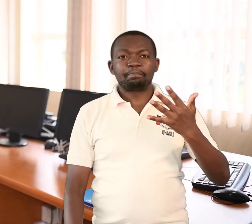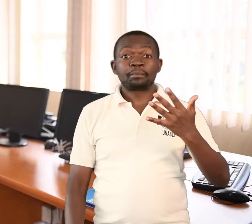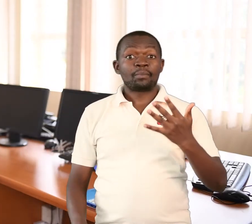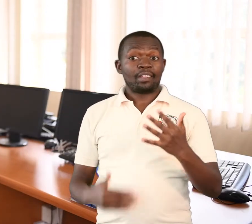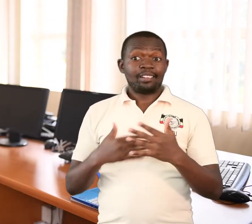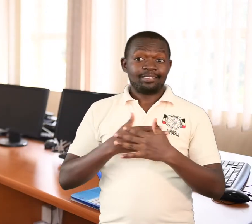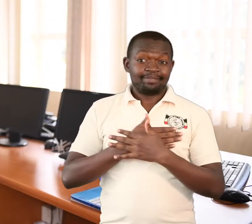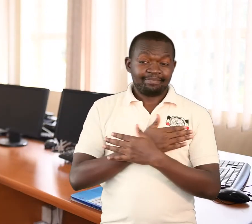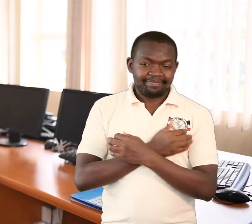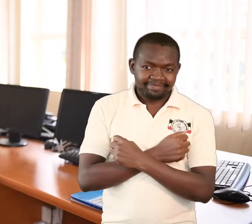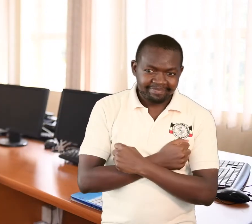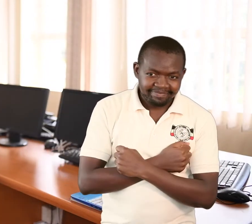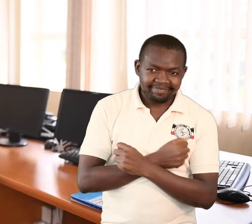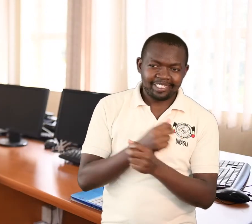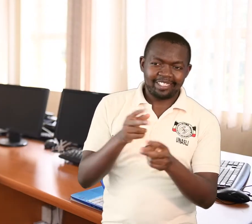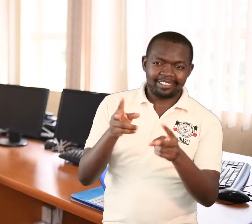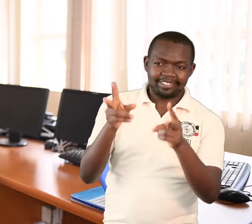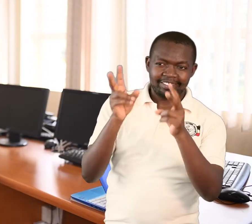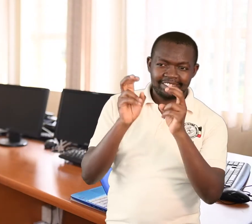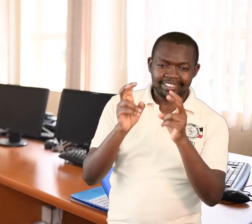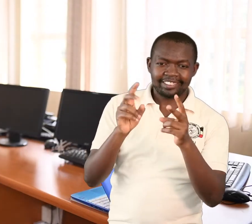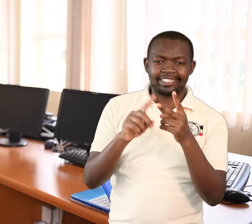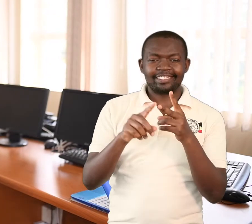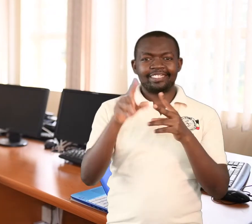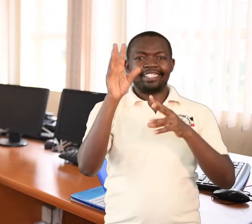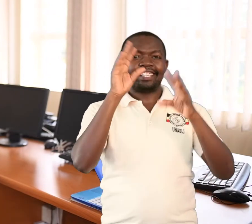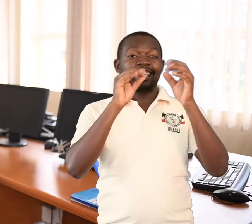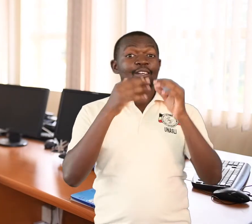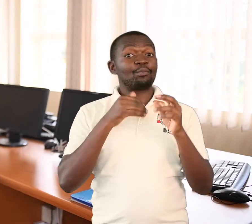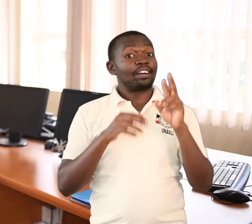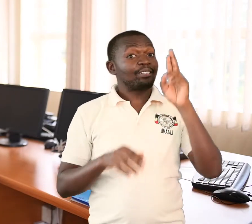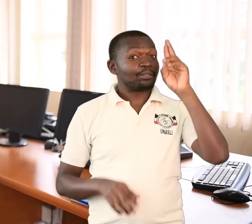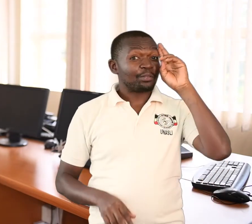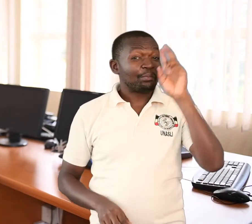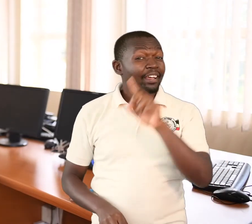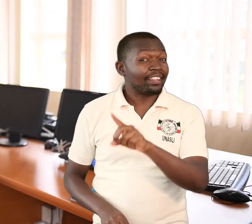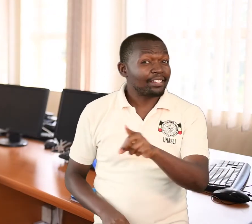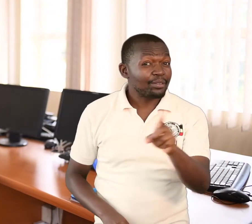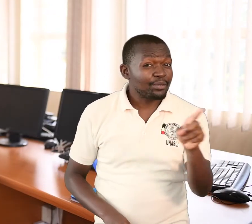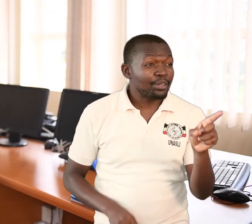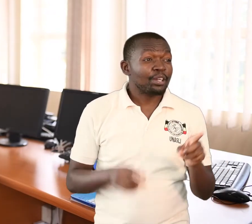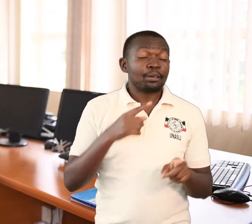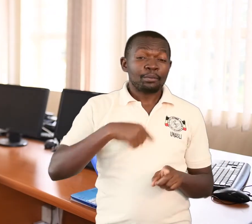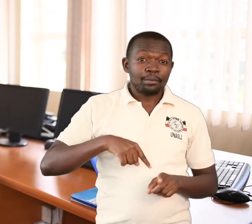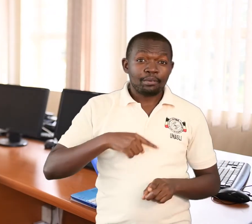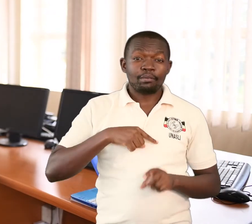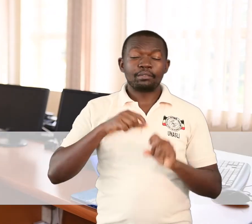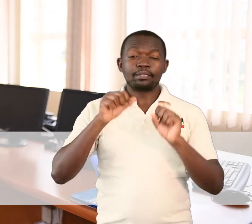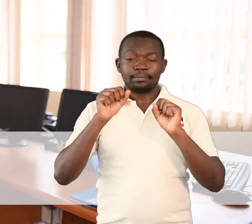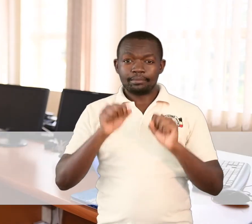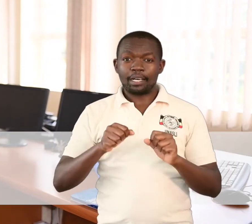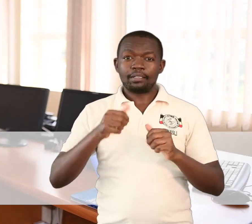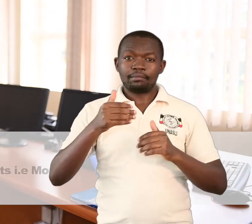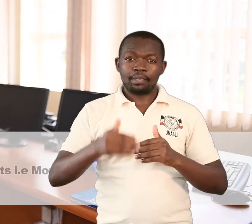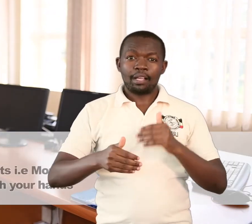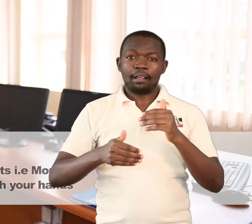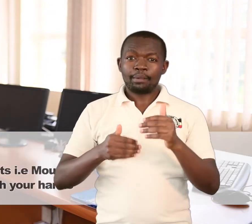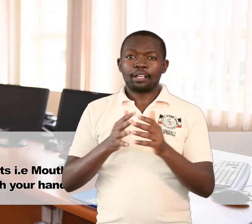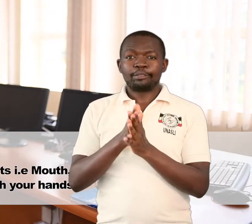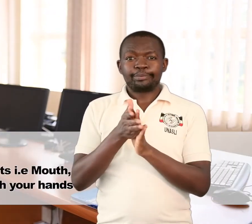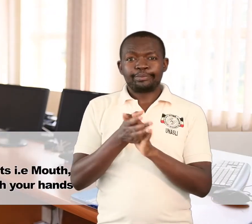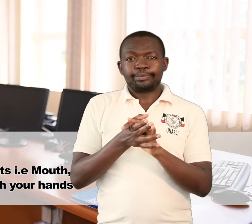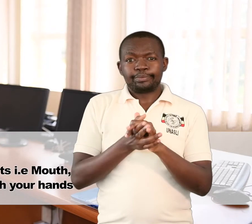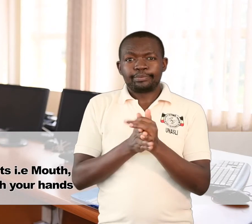Dear listeners and dear learners, I want to remind you that we have to always wash our